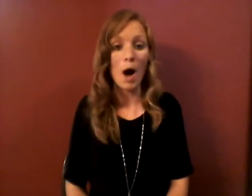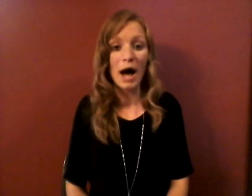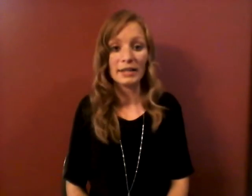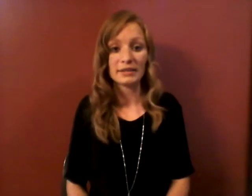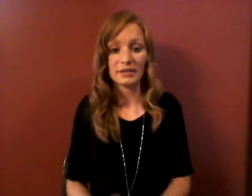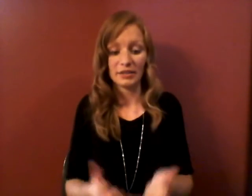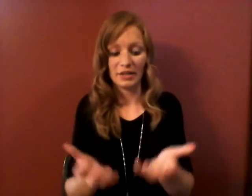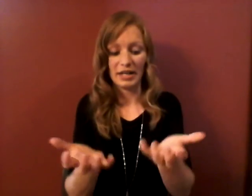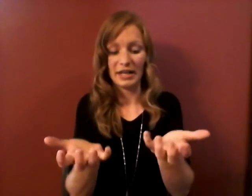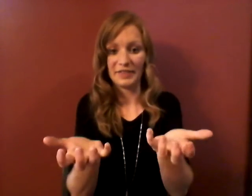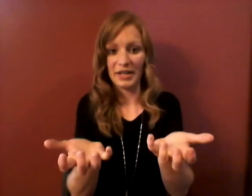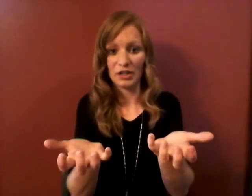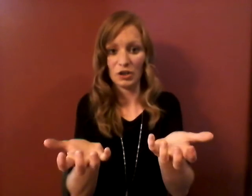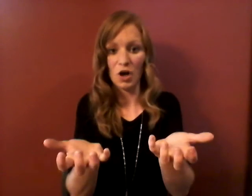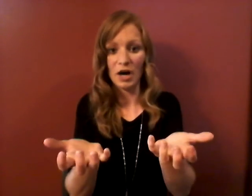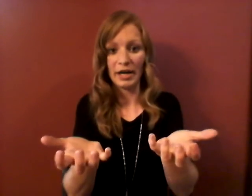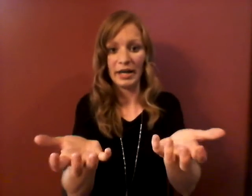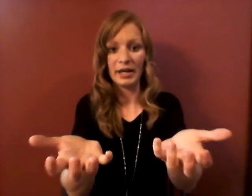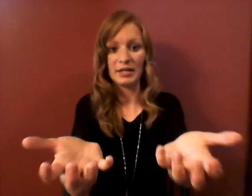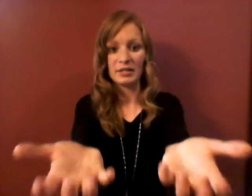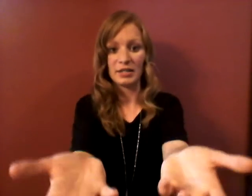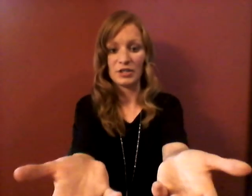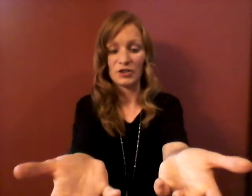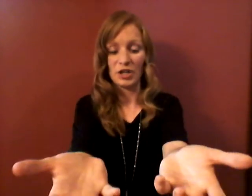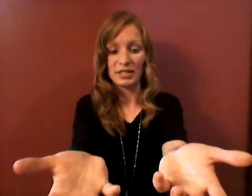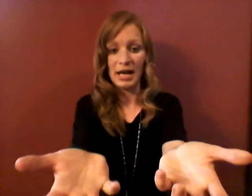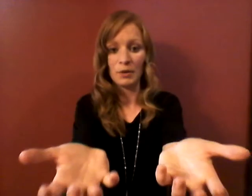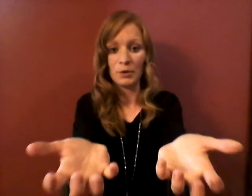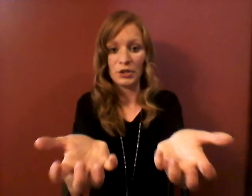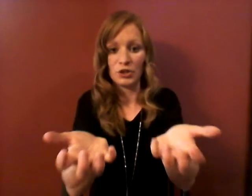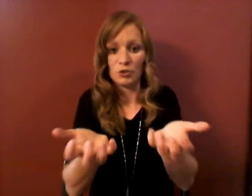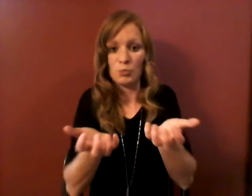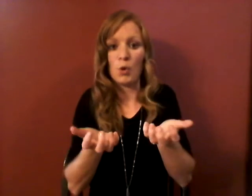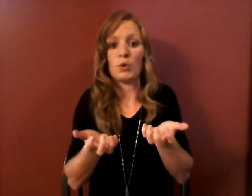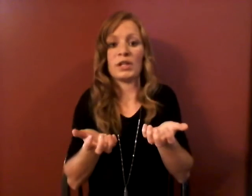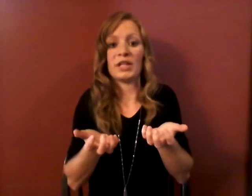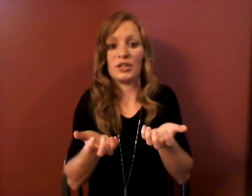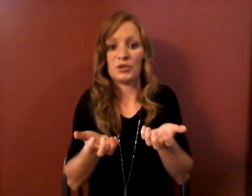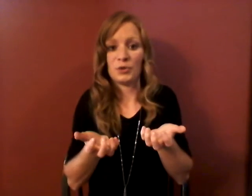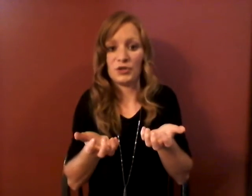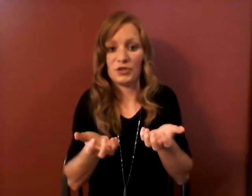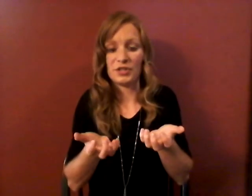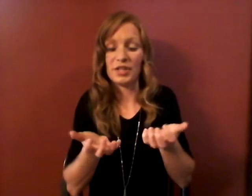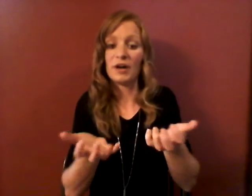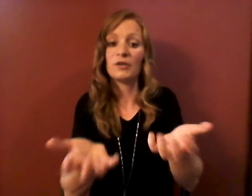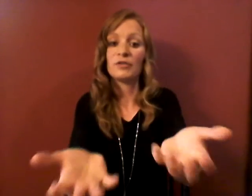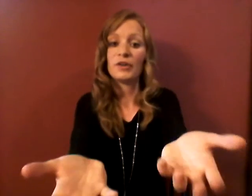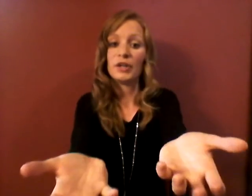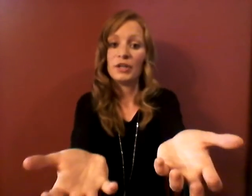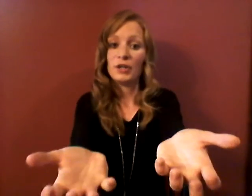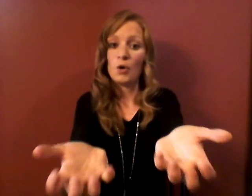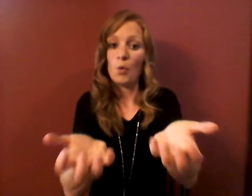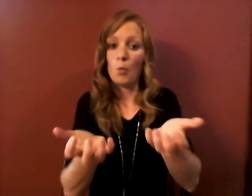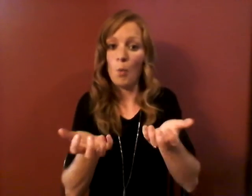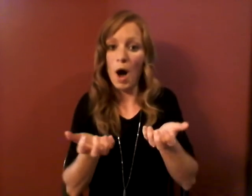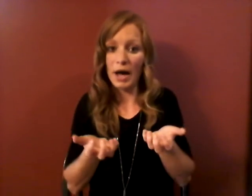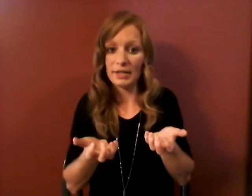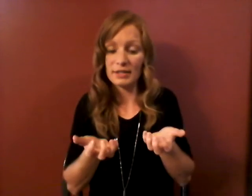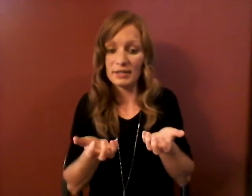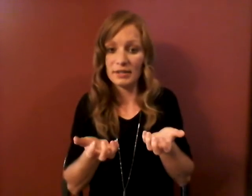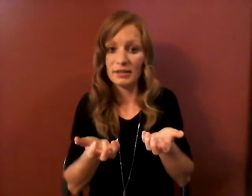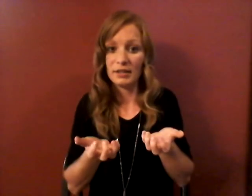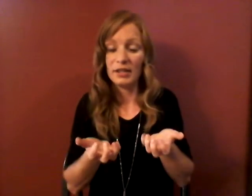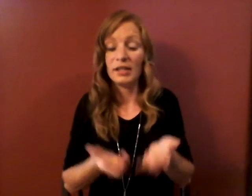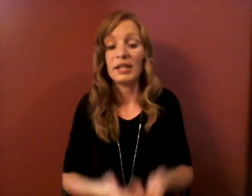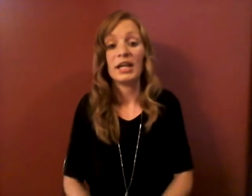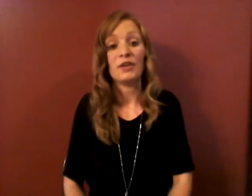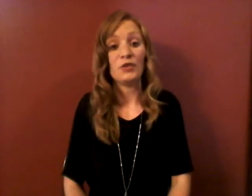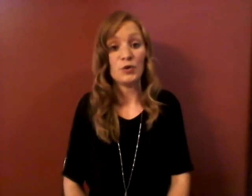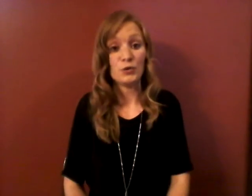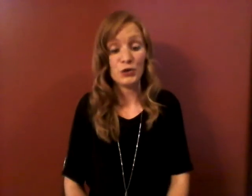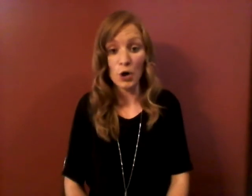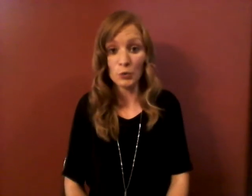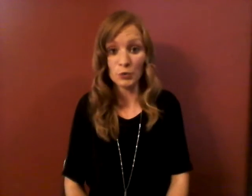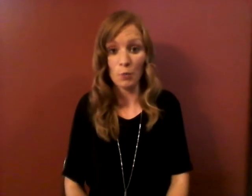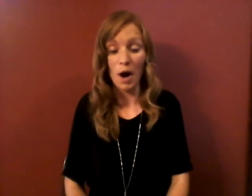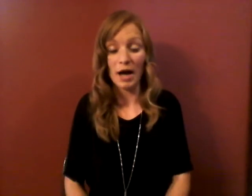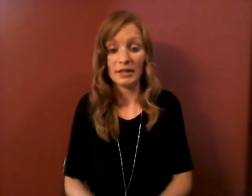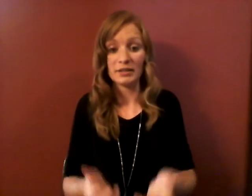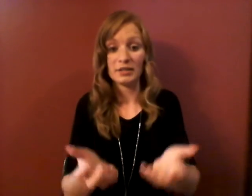Want, you kind of got that claw hand, starts outward and you pull it in towards yourself. Want. If you don't want,